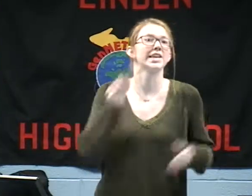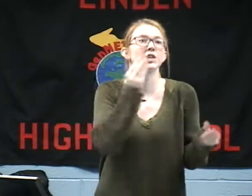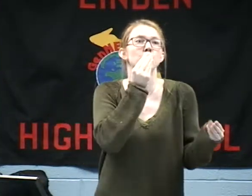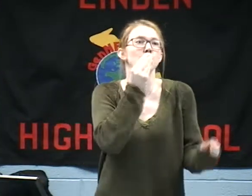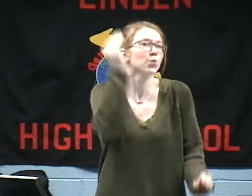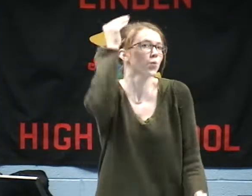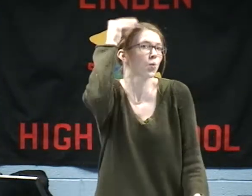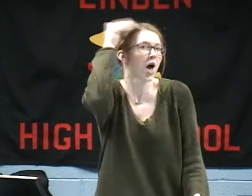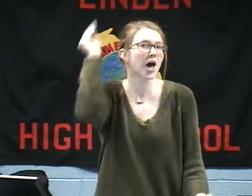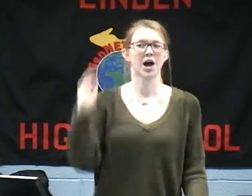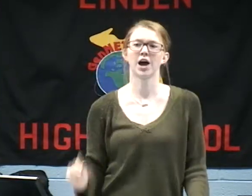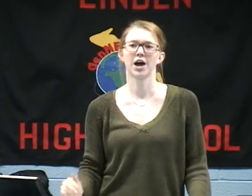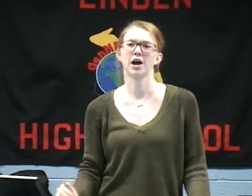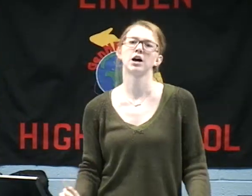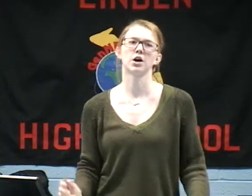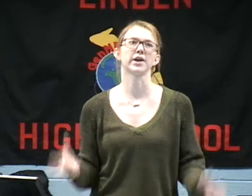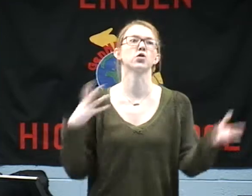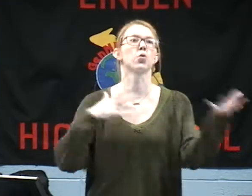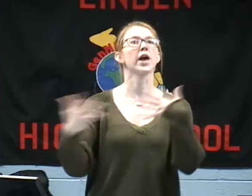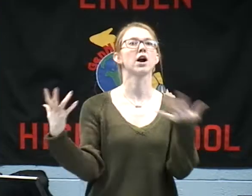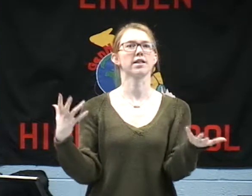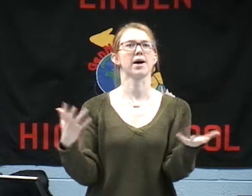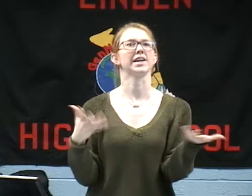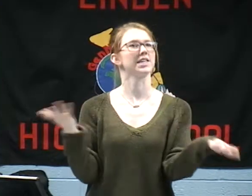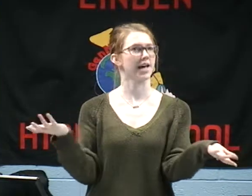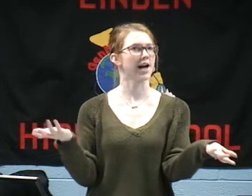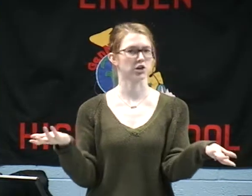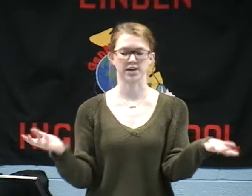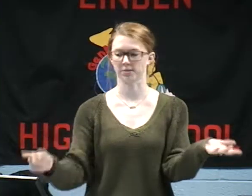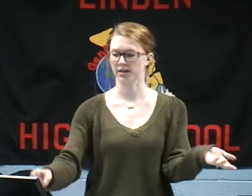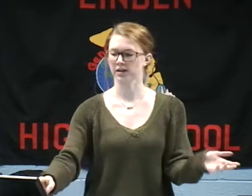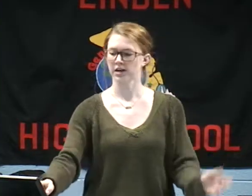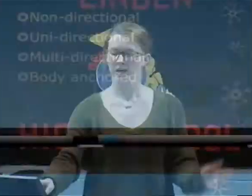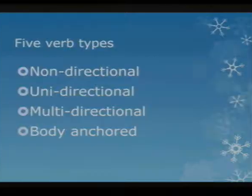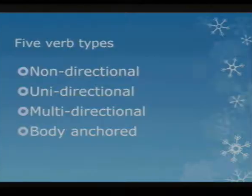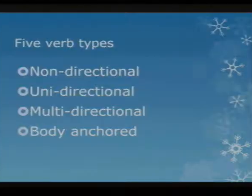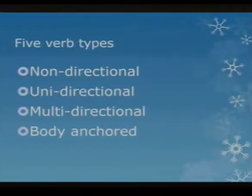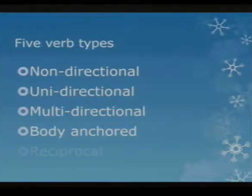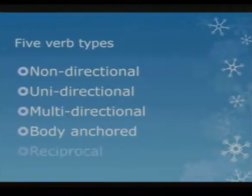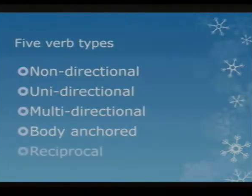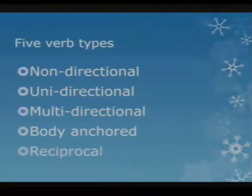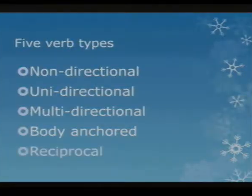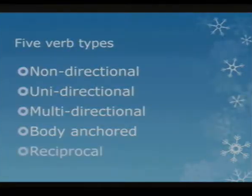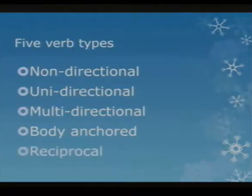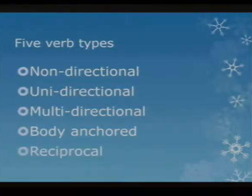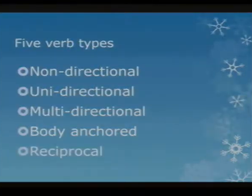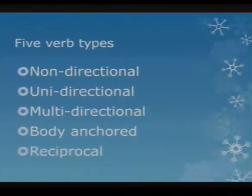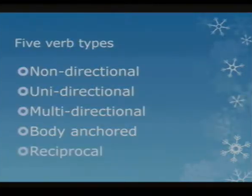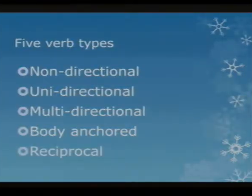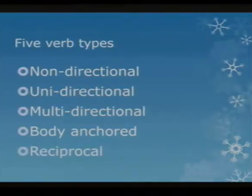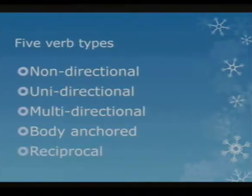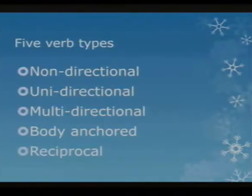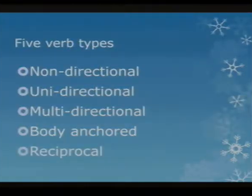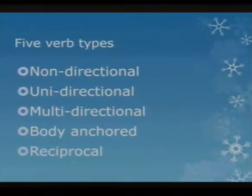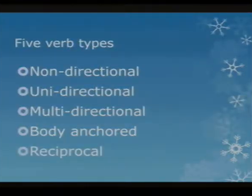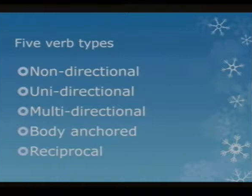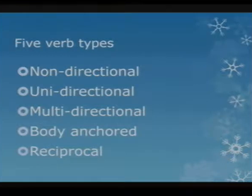Kiss. Okay, so where on the body did that action take place? And reciprocal. What does reciprocal mean